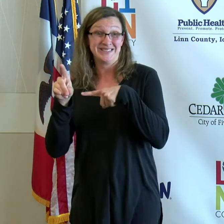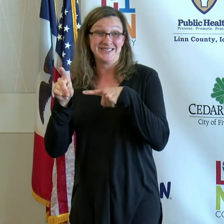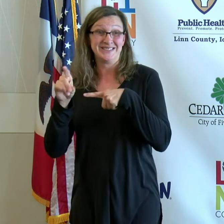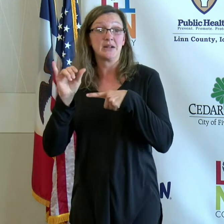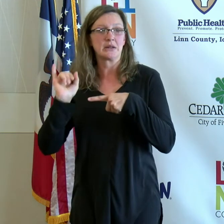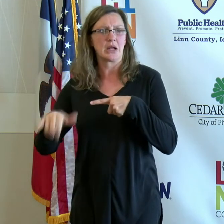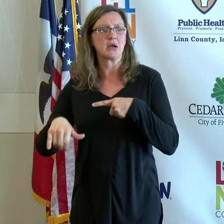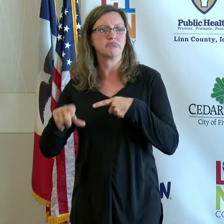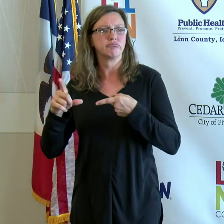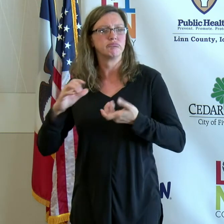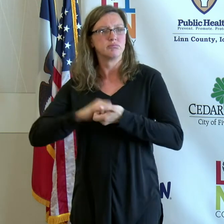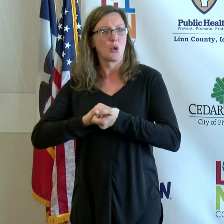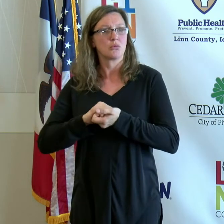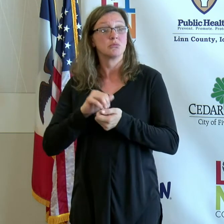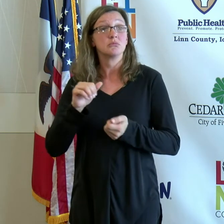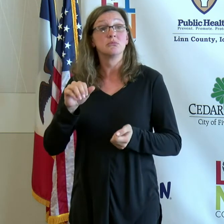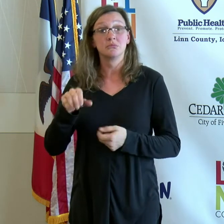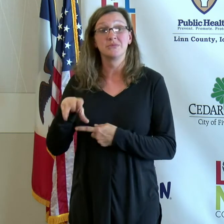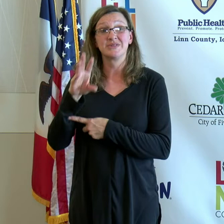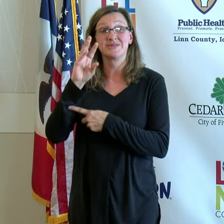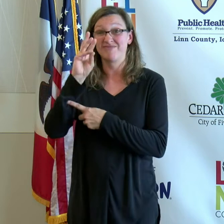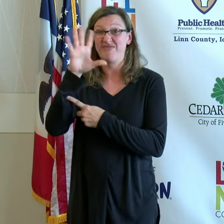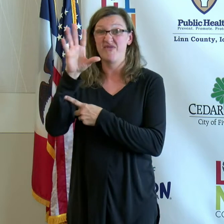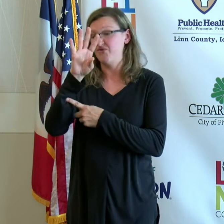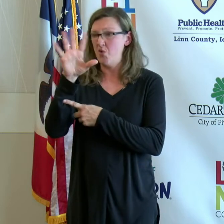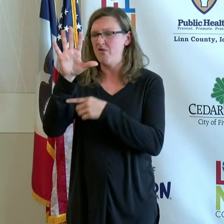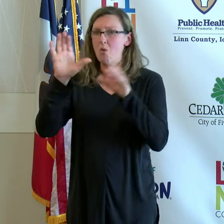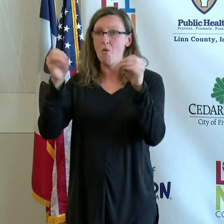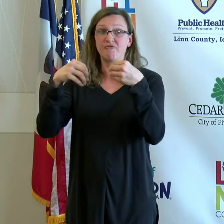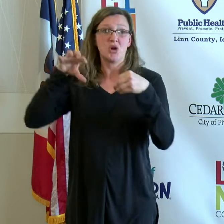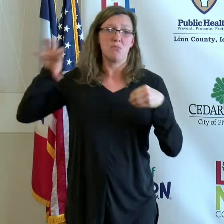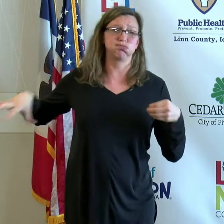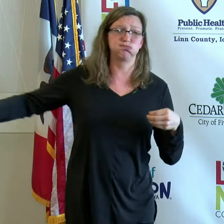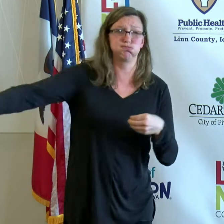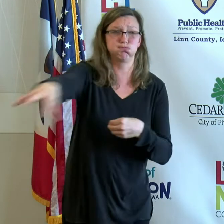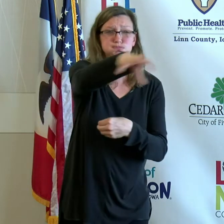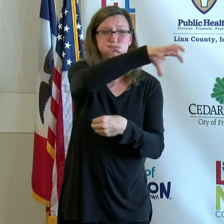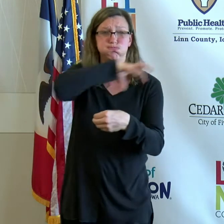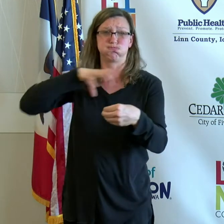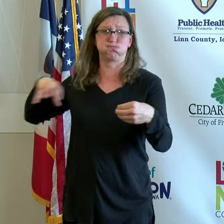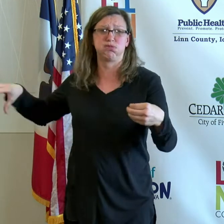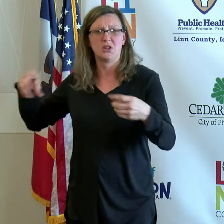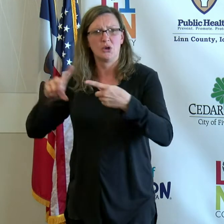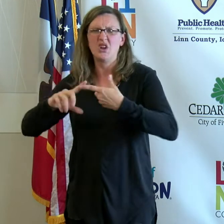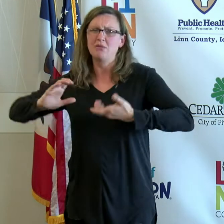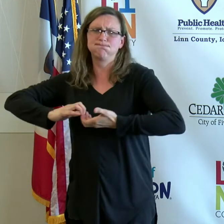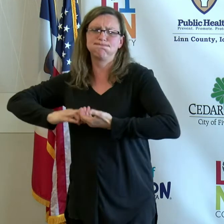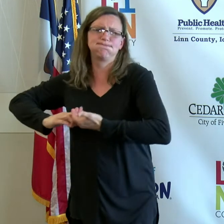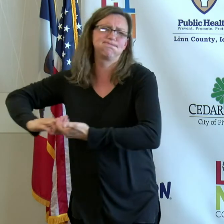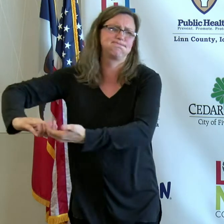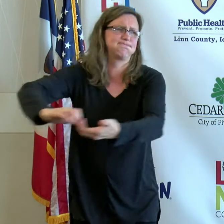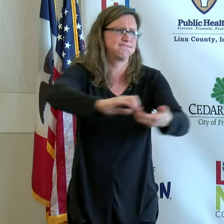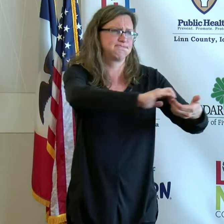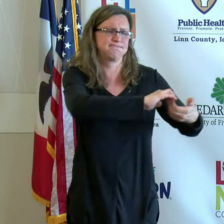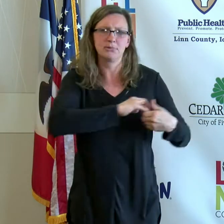45 organizations who have come together to work on solutions to essential community needs. Go to